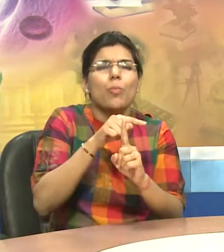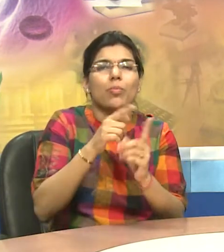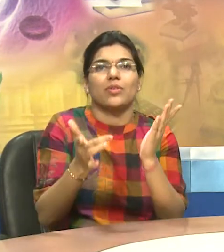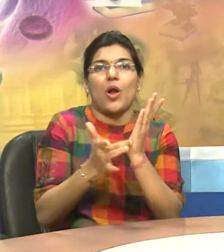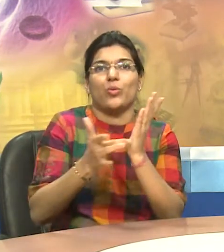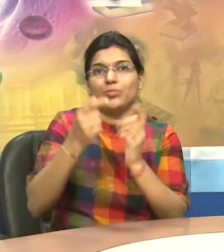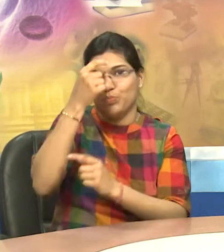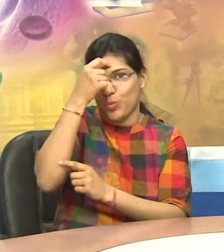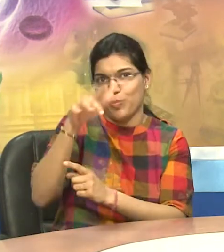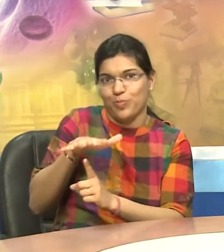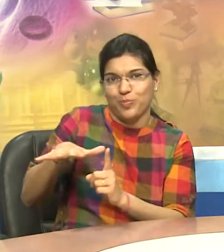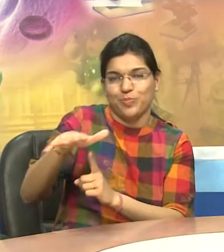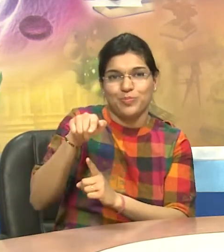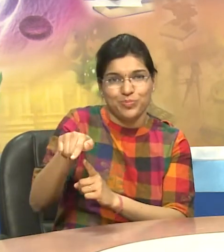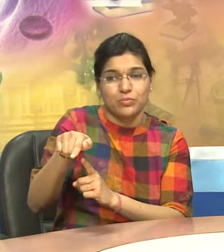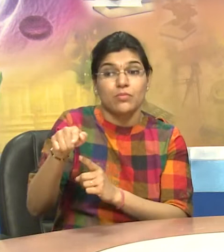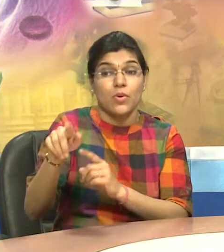In the same way,